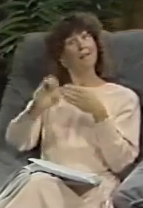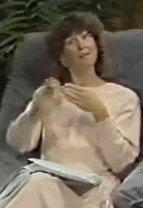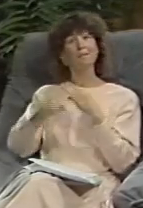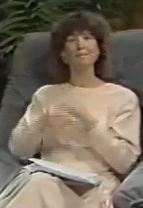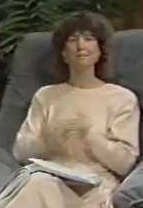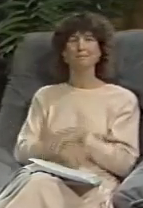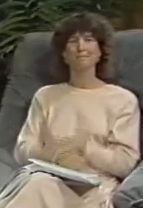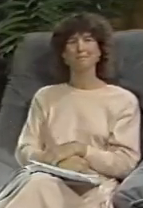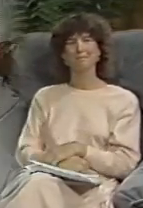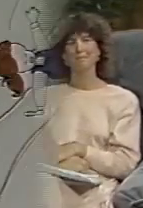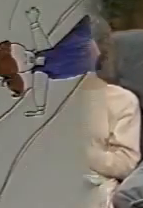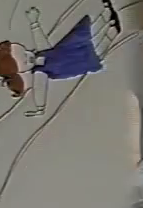end.